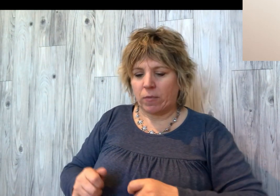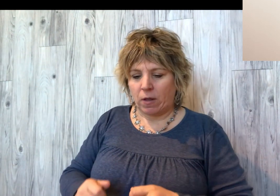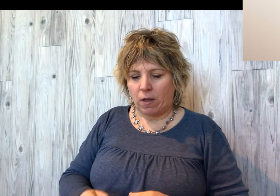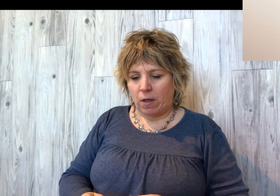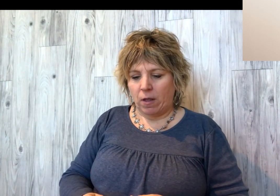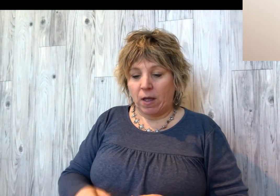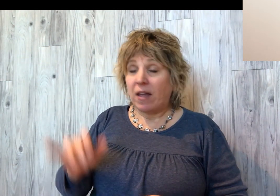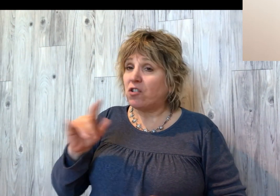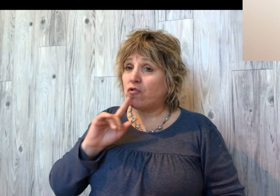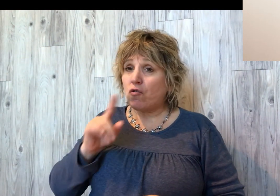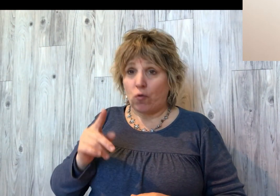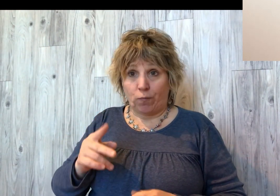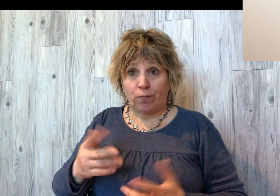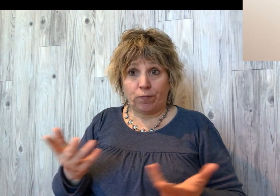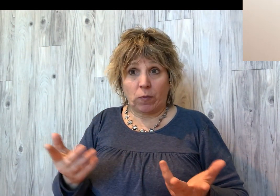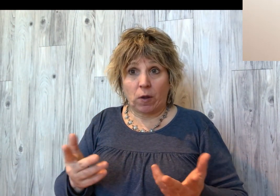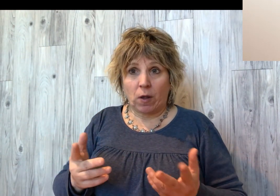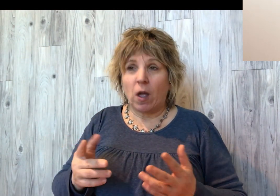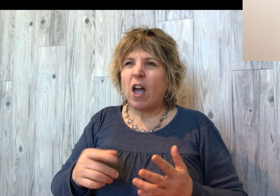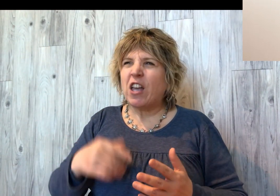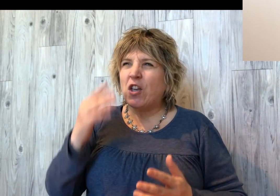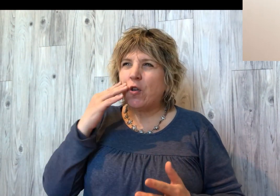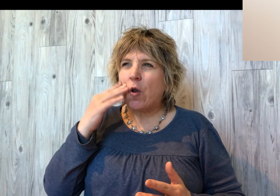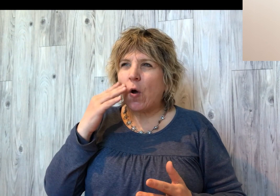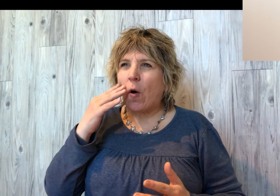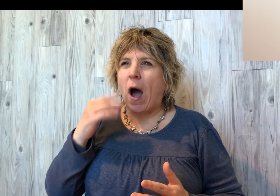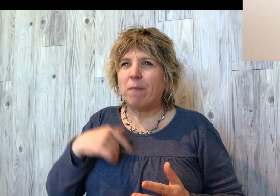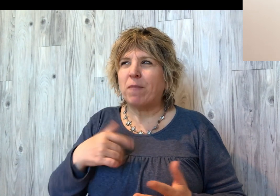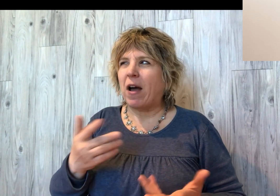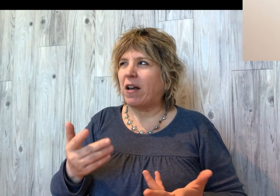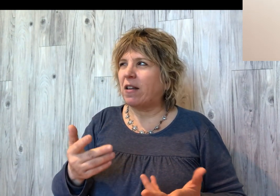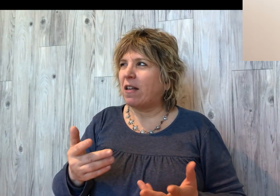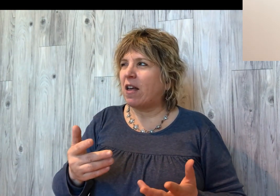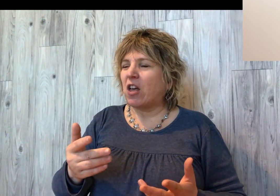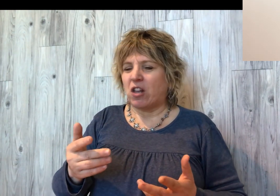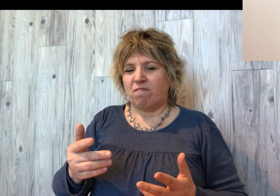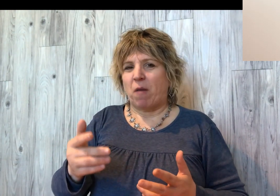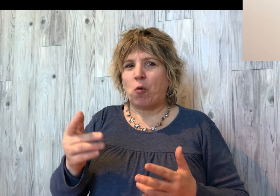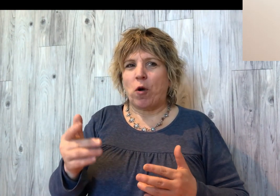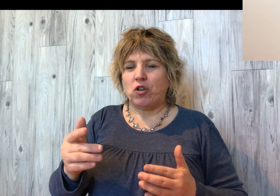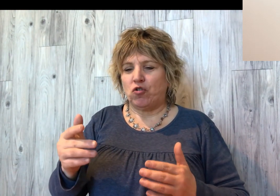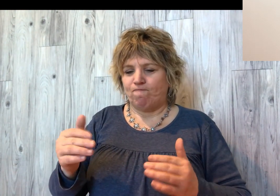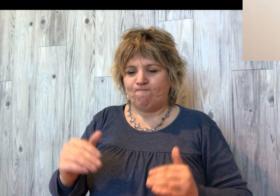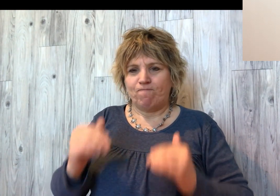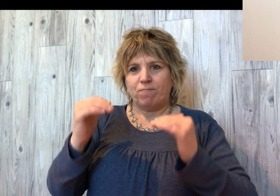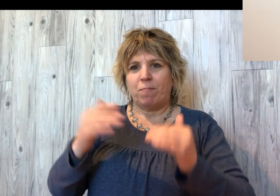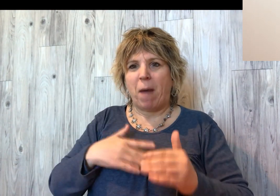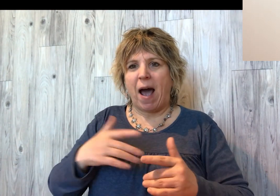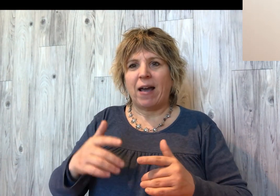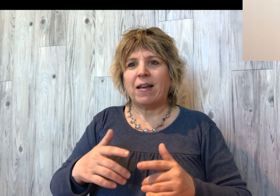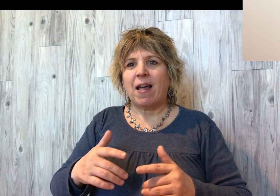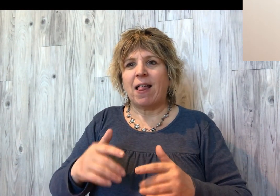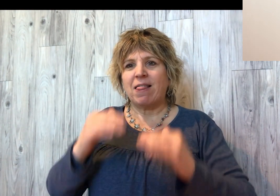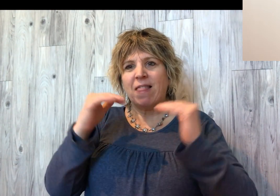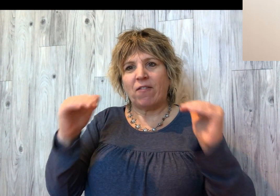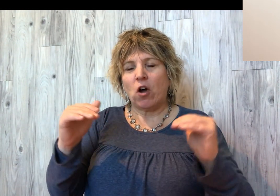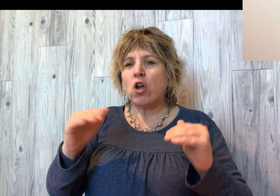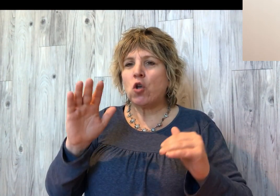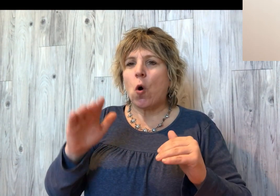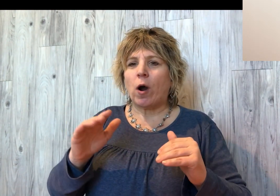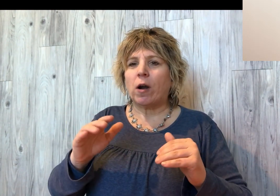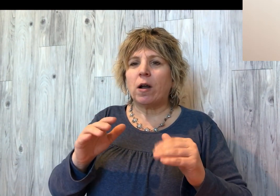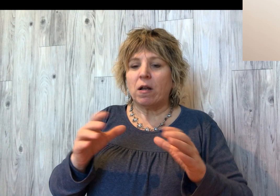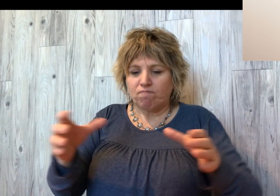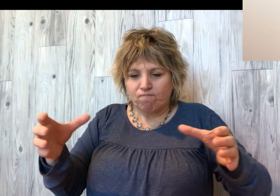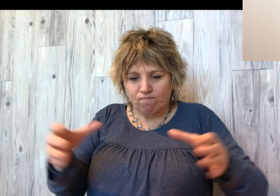try it. And sure enough, it's true. And so here's the thing. You say, you know what? I'm gonna bring them up to my level. I'm gonna bring them up to my level. Your inner circle